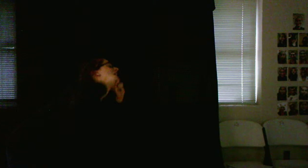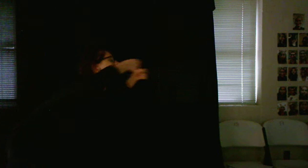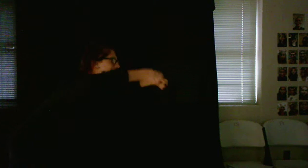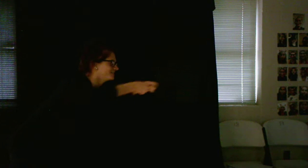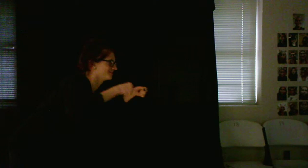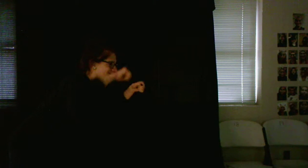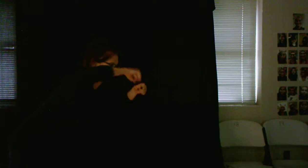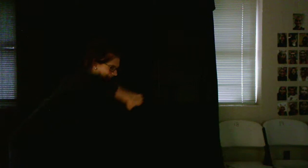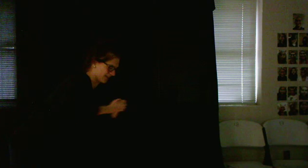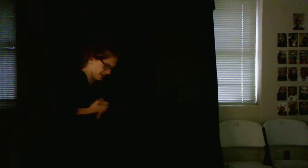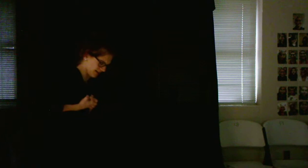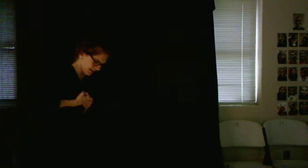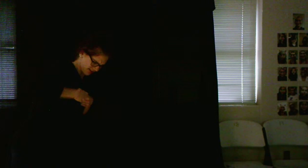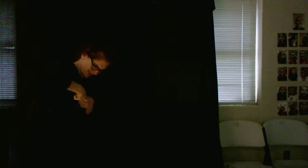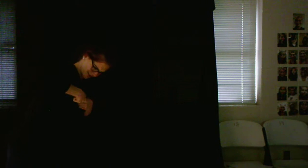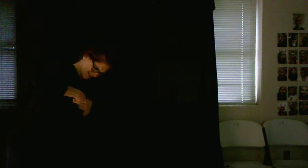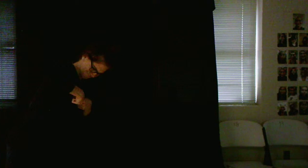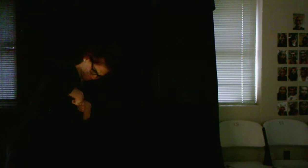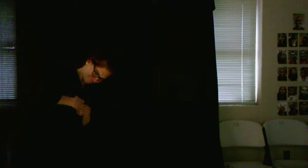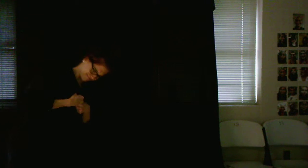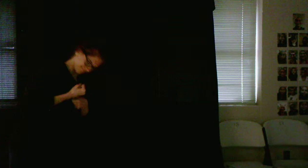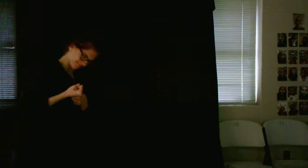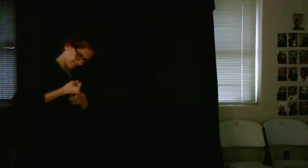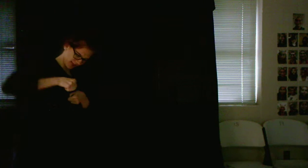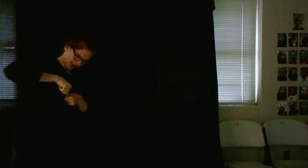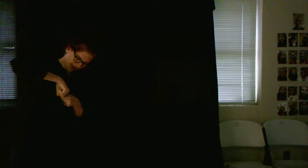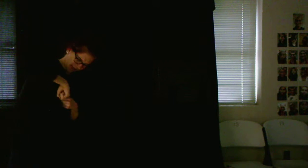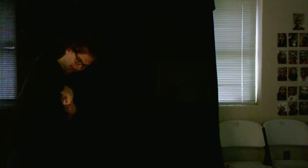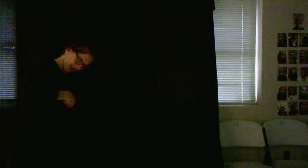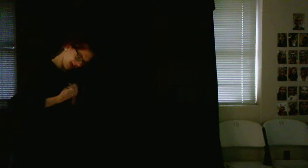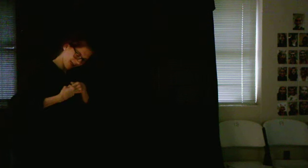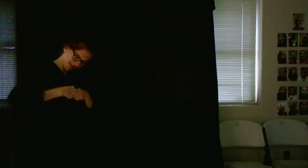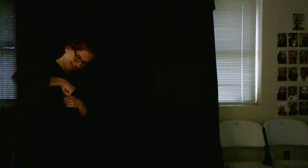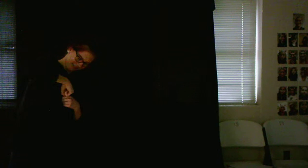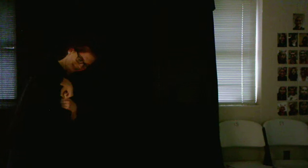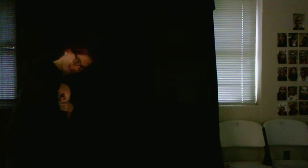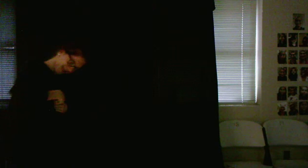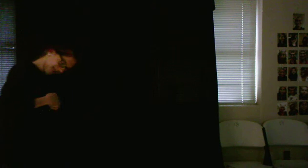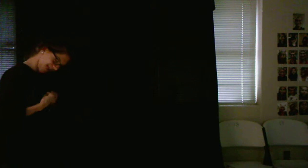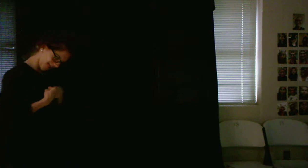He'll start sewing. The button will remind him of the puppets his grandmother used to make.